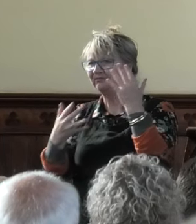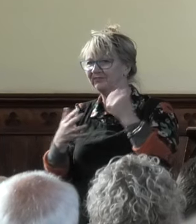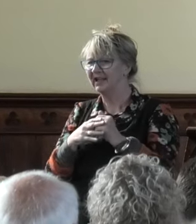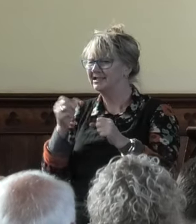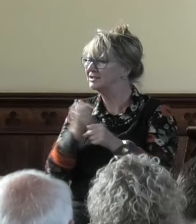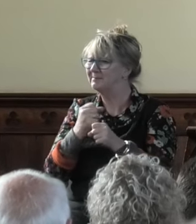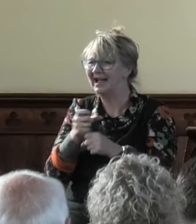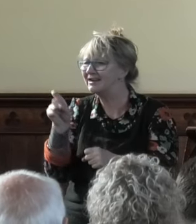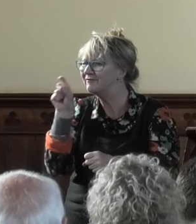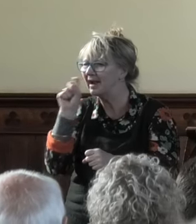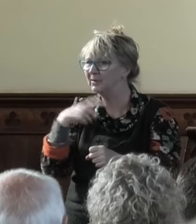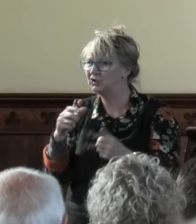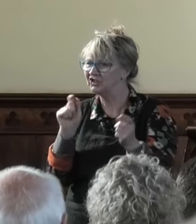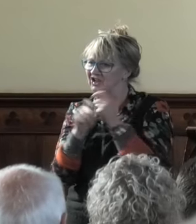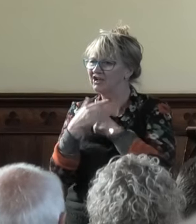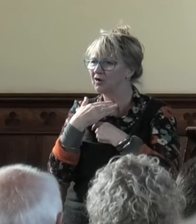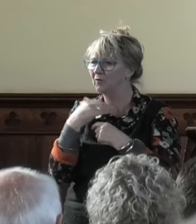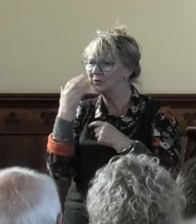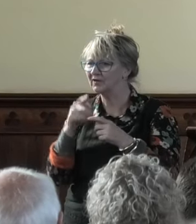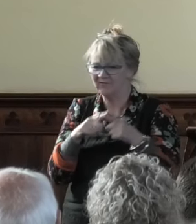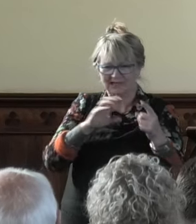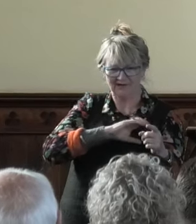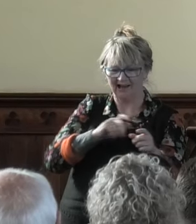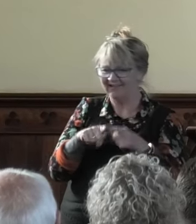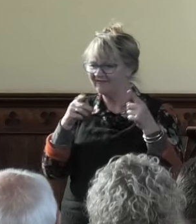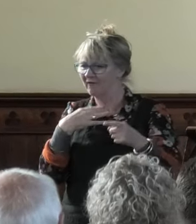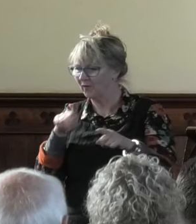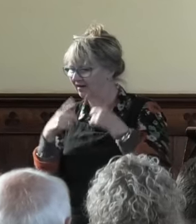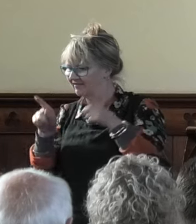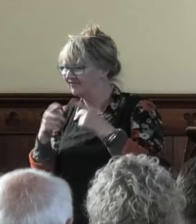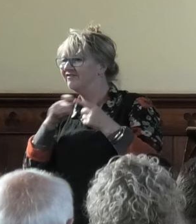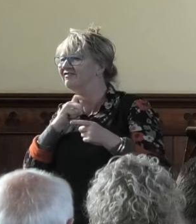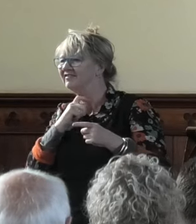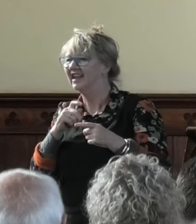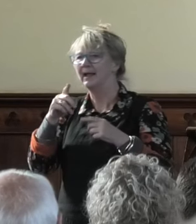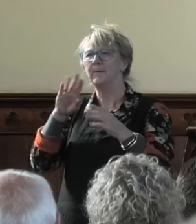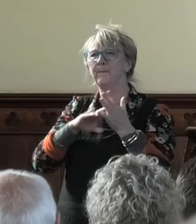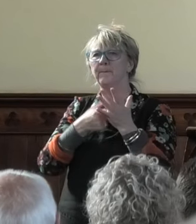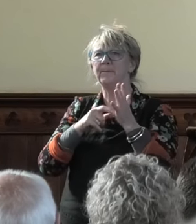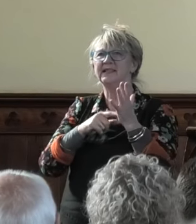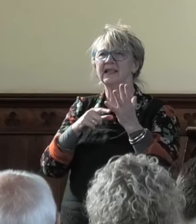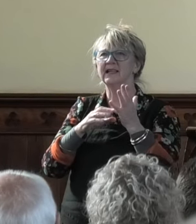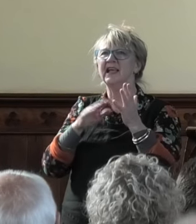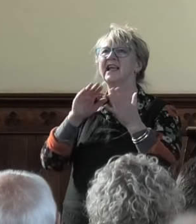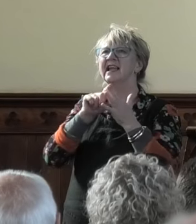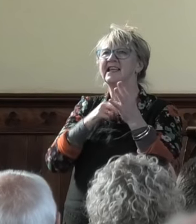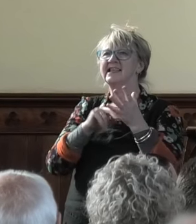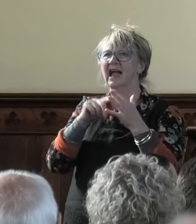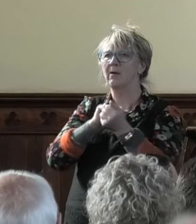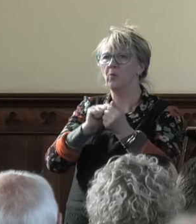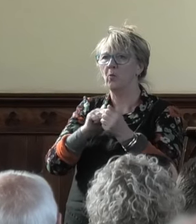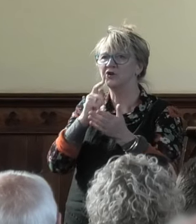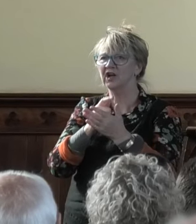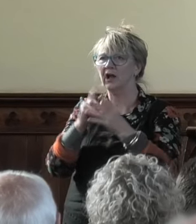it fun because she did voices for the various characters. Ian remembers Mr. Tumnus, Dame Washalot, and